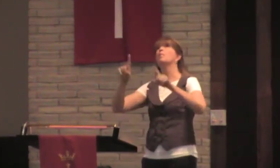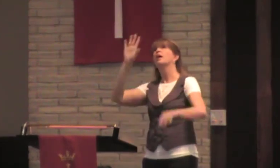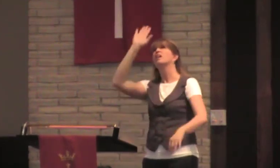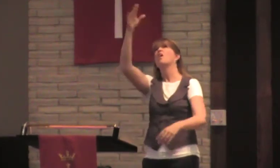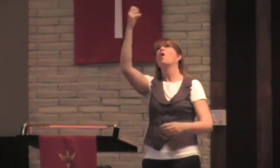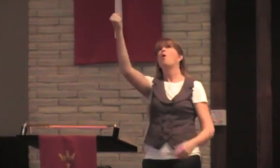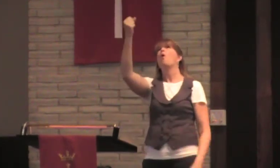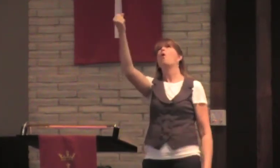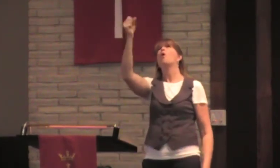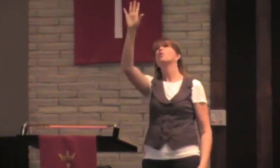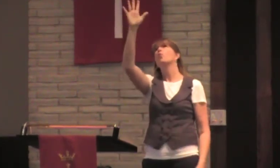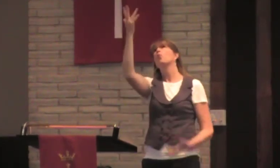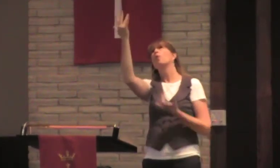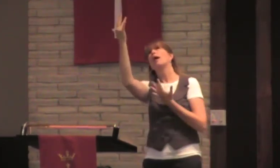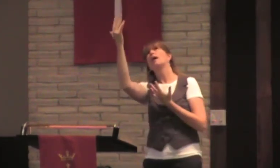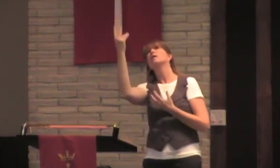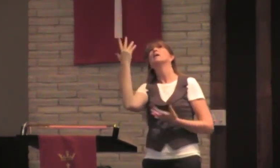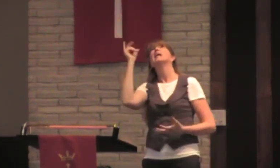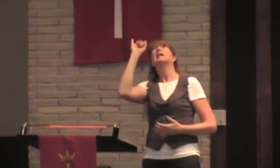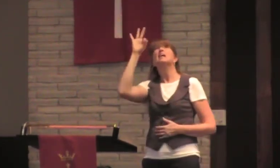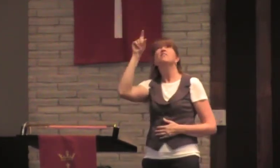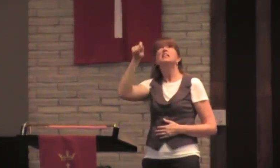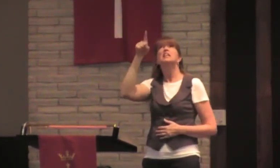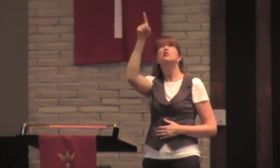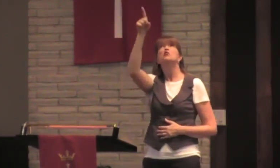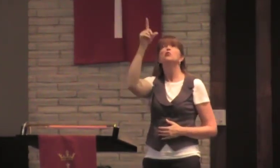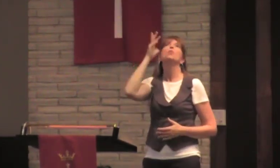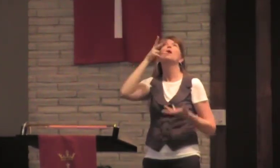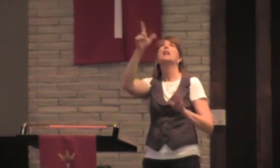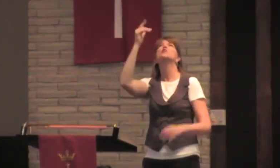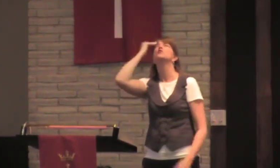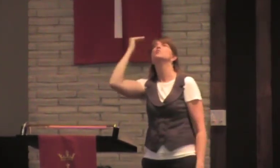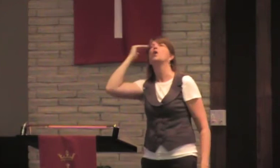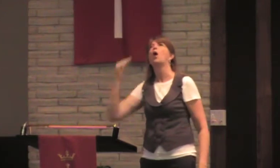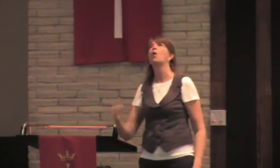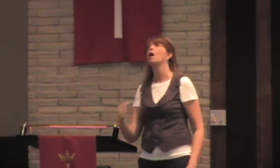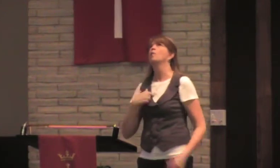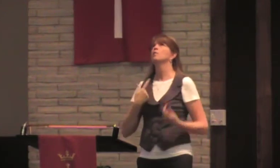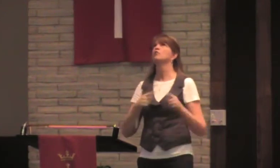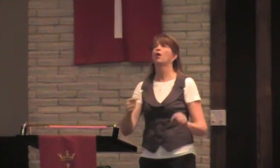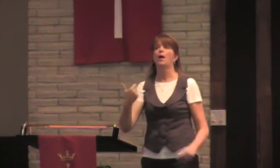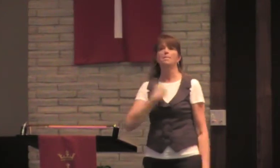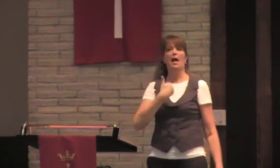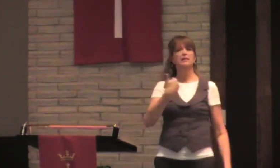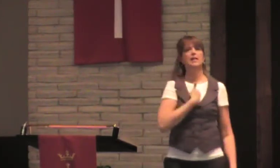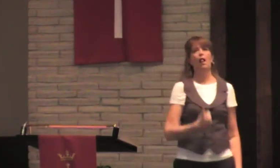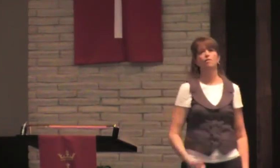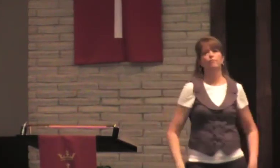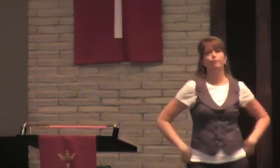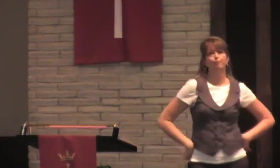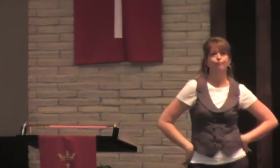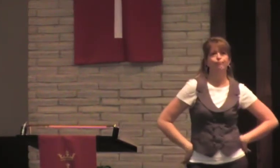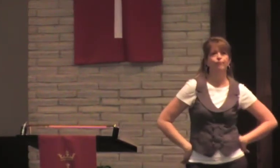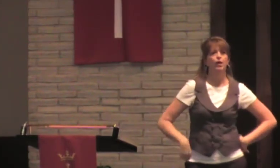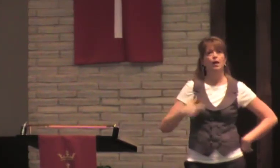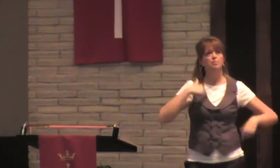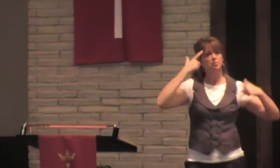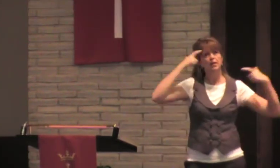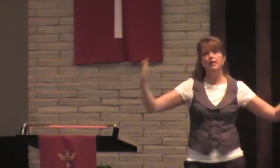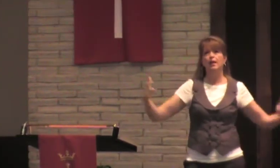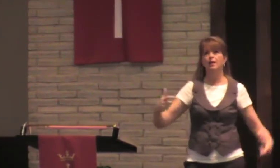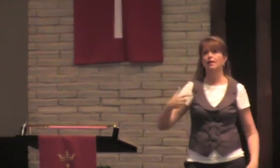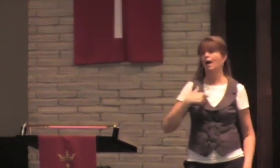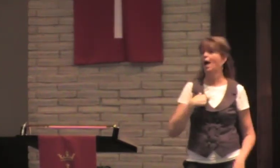say, I'm a believer, but hold on just a second. If I need you, I'll let you know. I'm going to try it